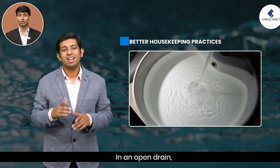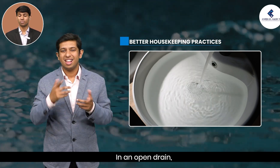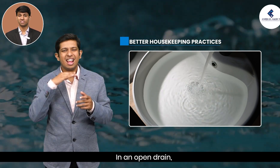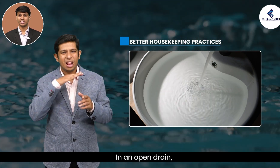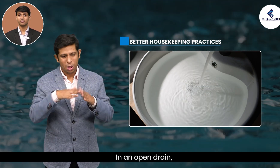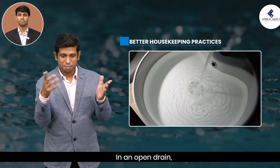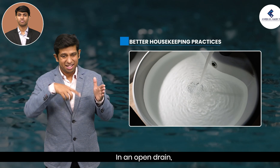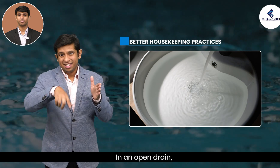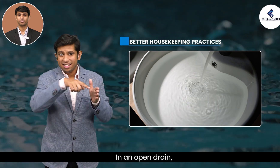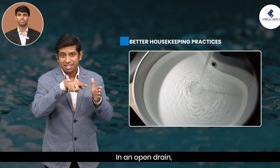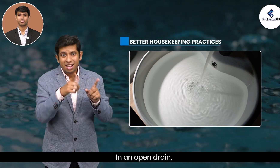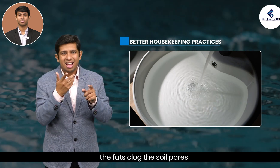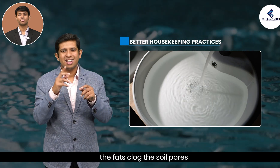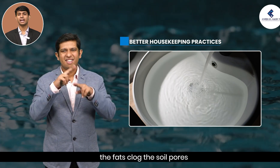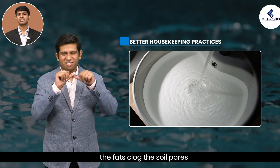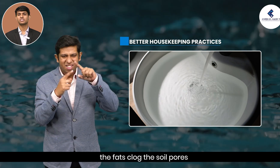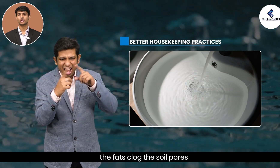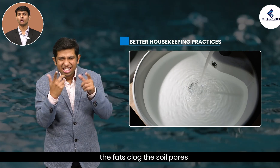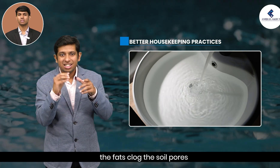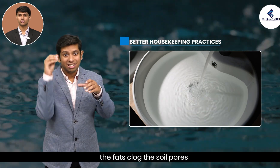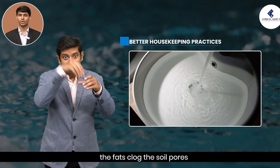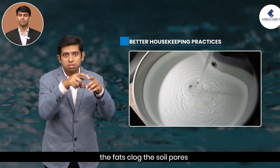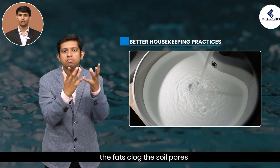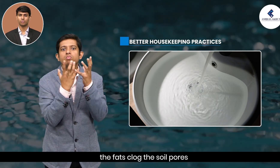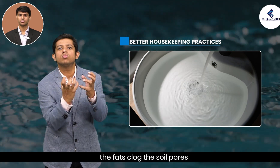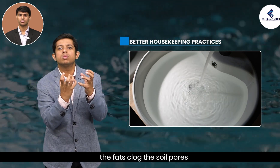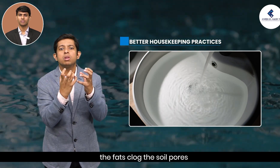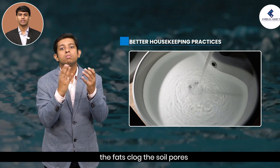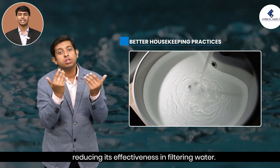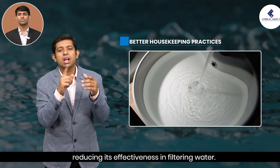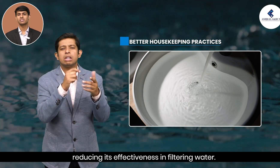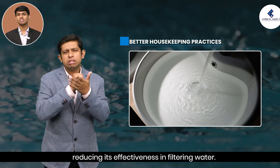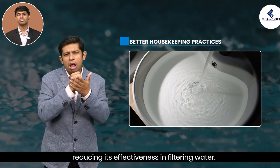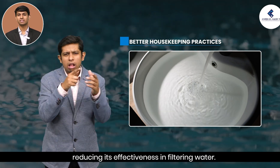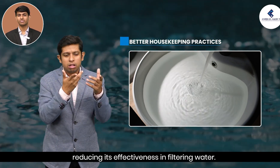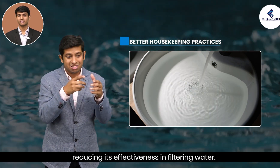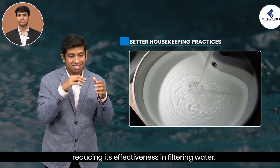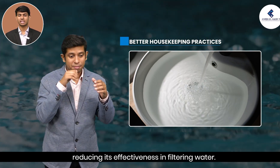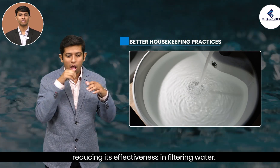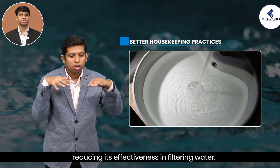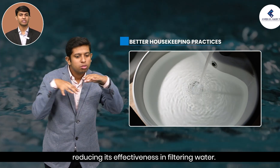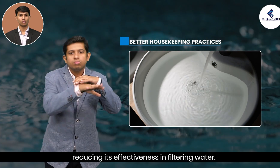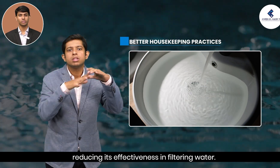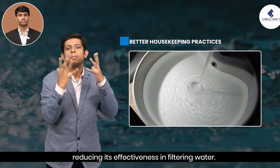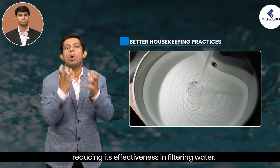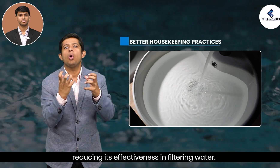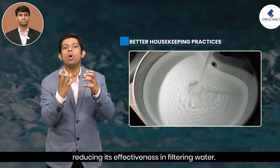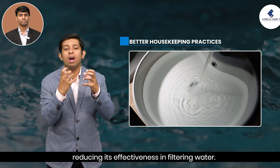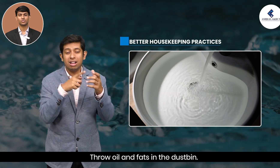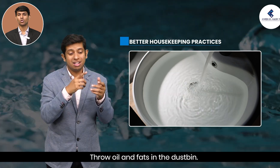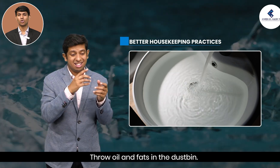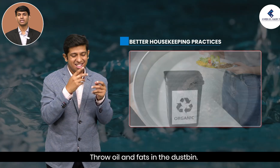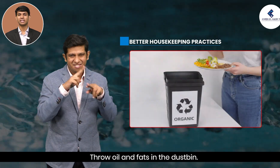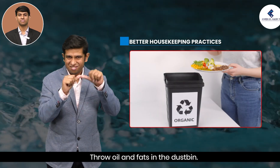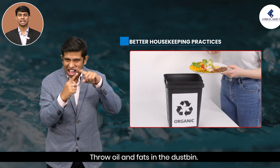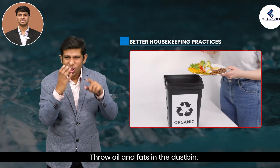In an open drain, the fats clog the soil pores, reducing its effectiveness in filtering water.